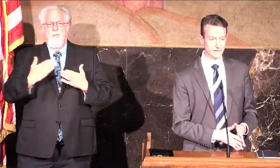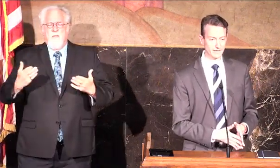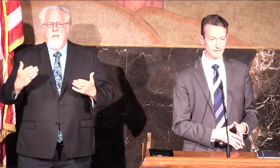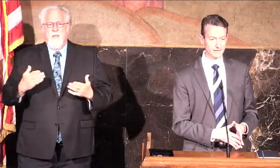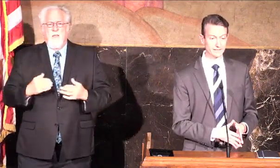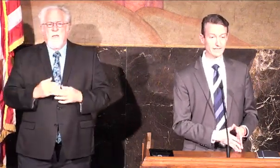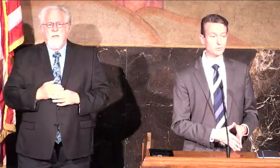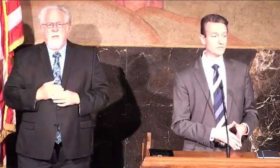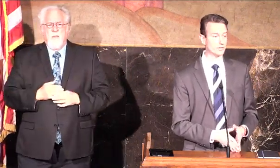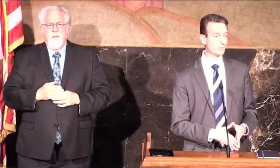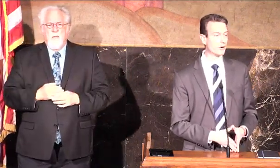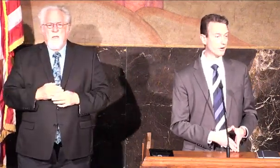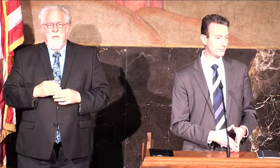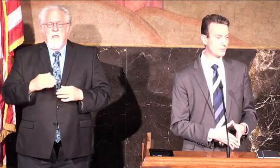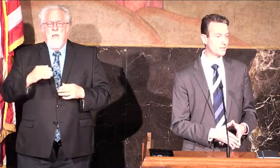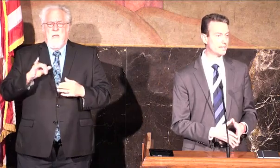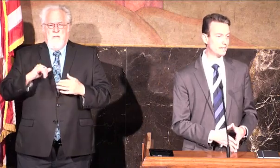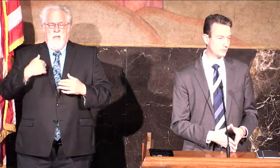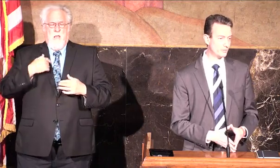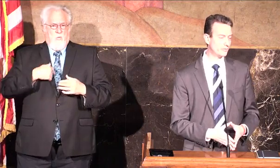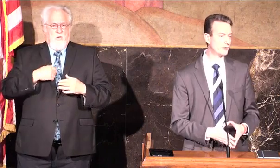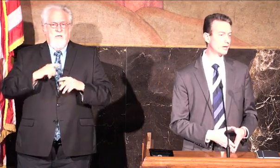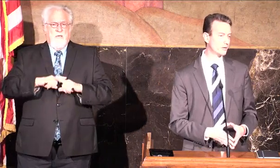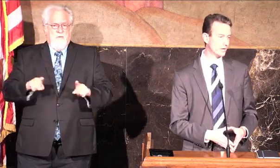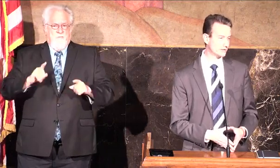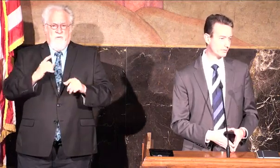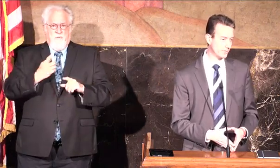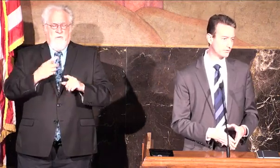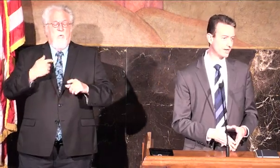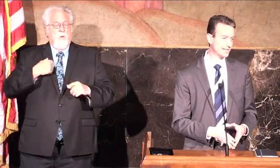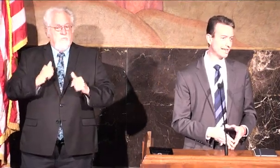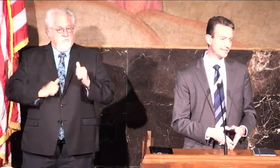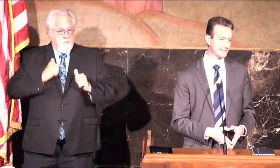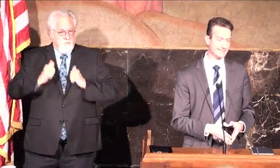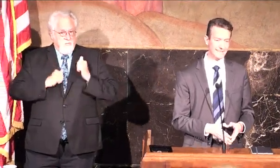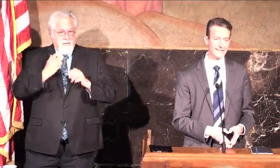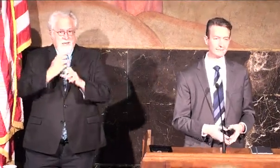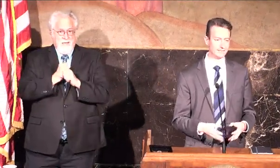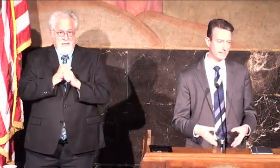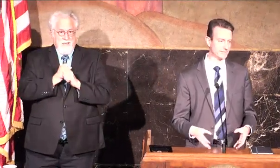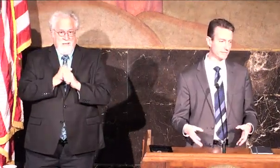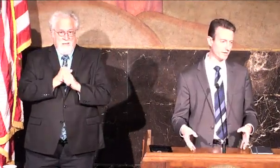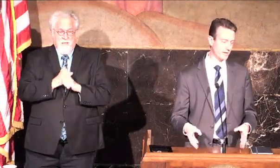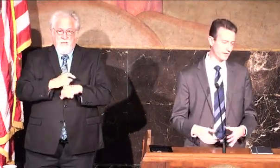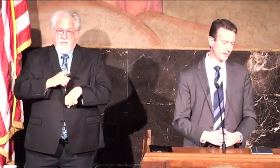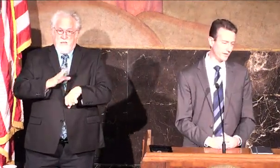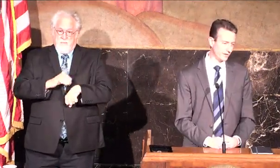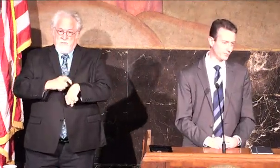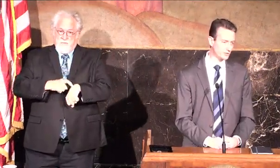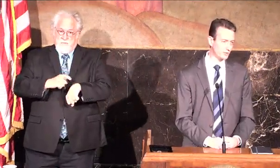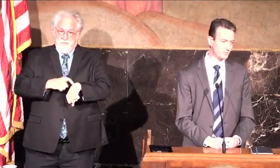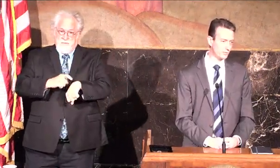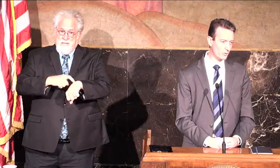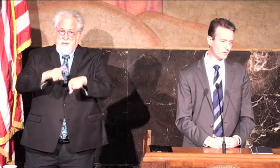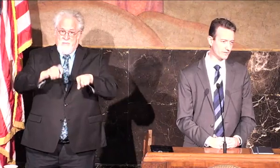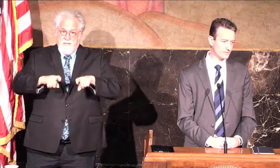that's set Louisiana apart from the beginning, we've been very aggressive about trying to get access to timely testing results for the state.